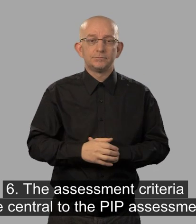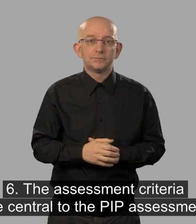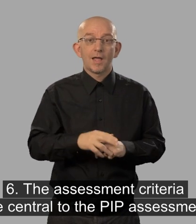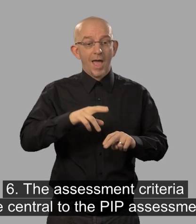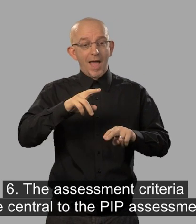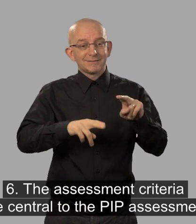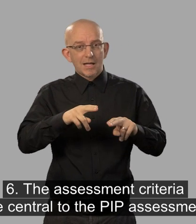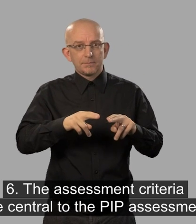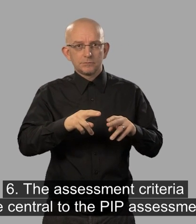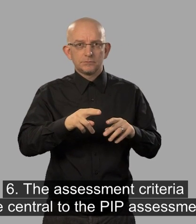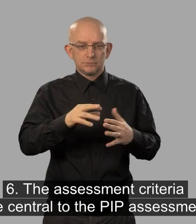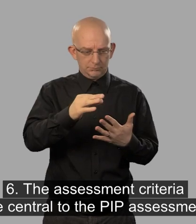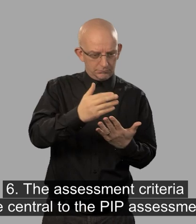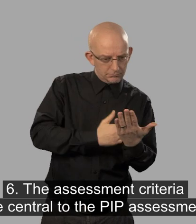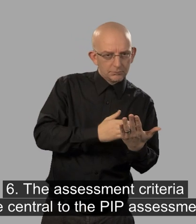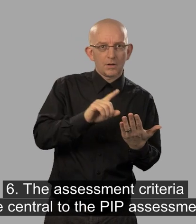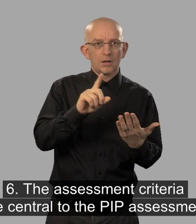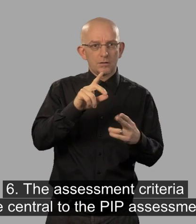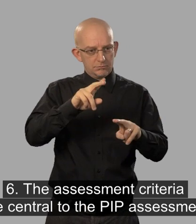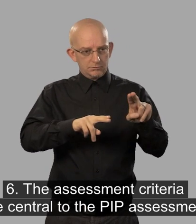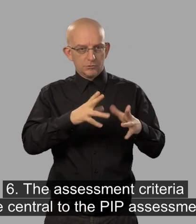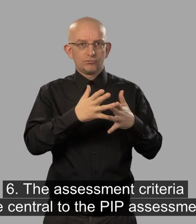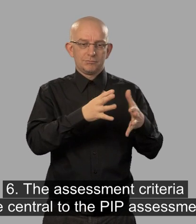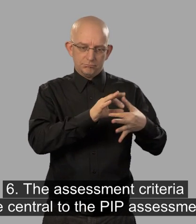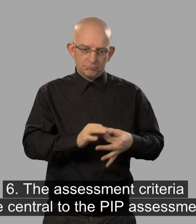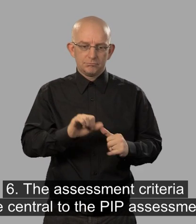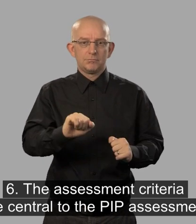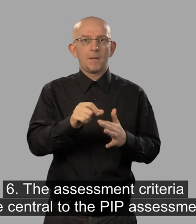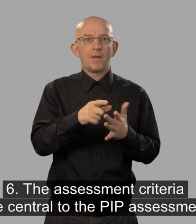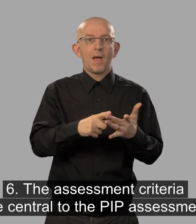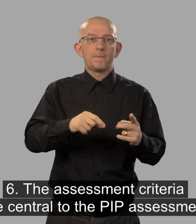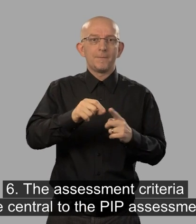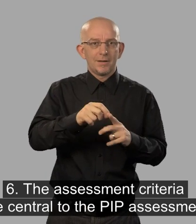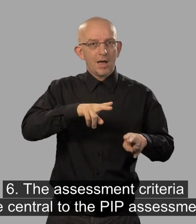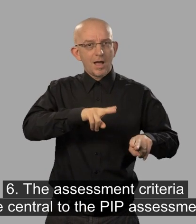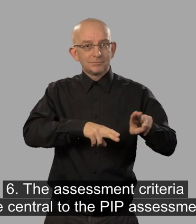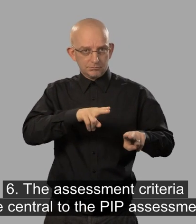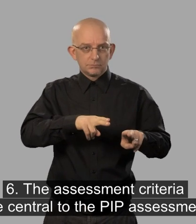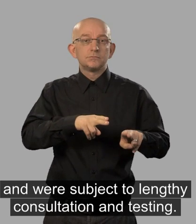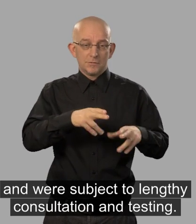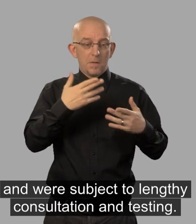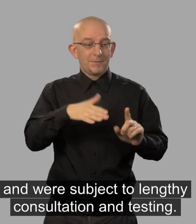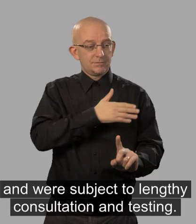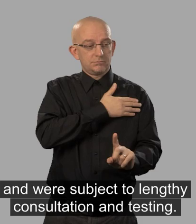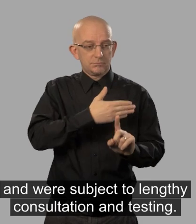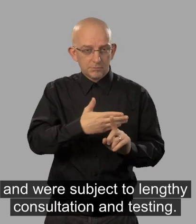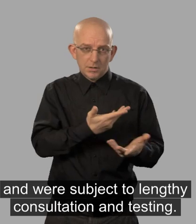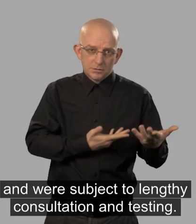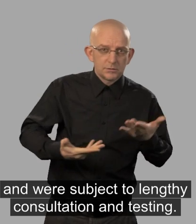Six, the assessment criteria are central to the PIP assessment and were subject to